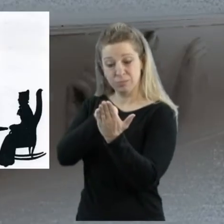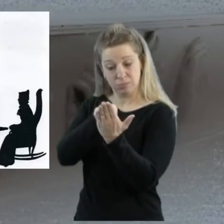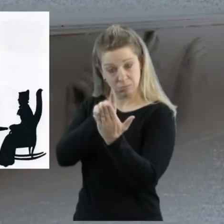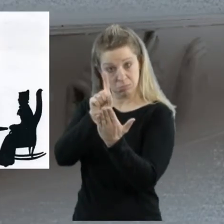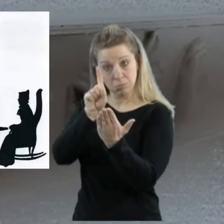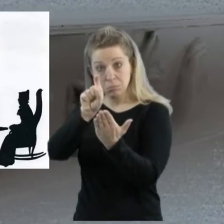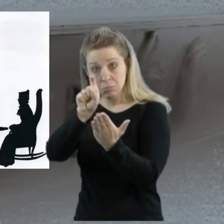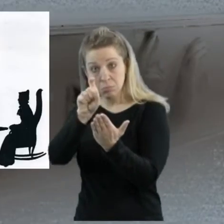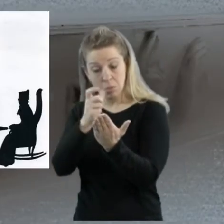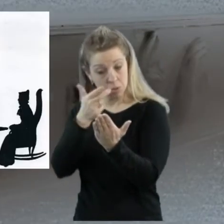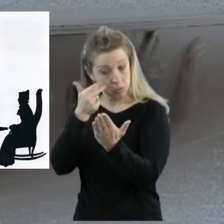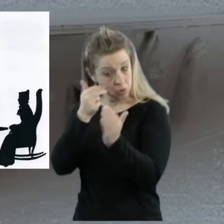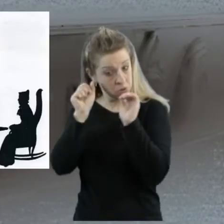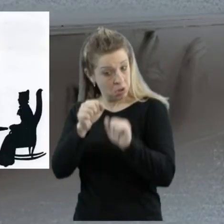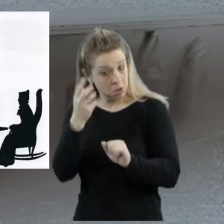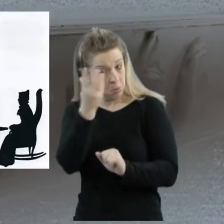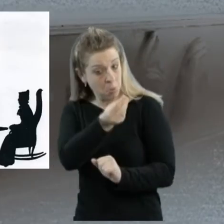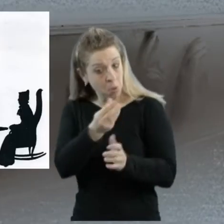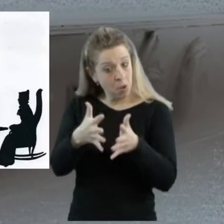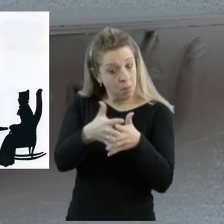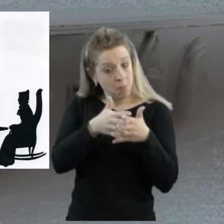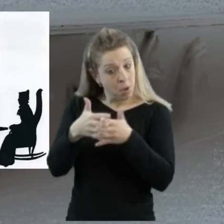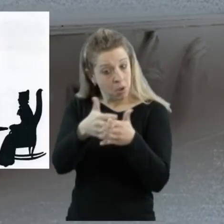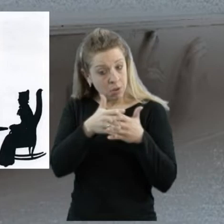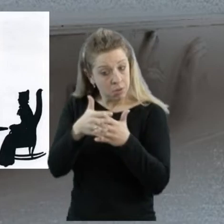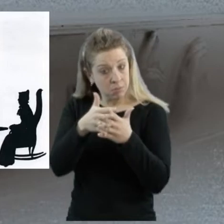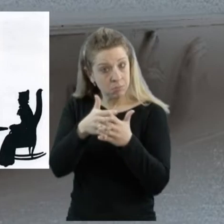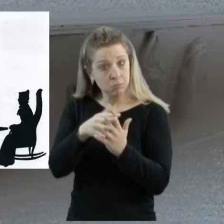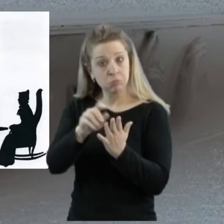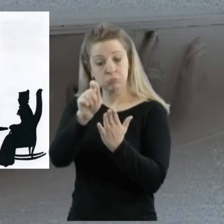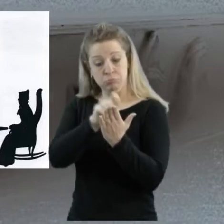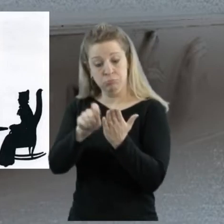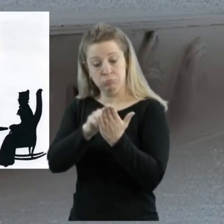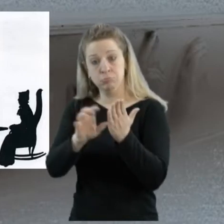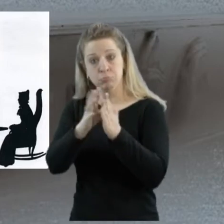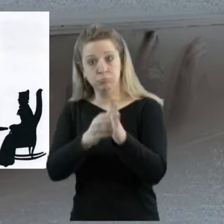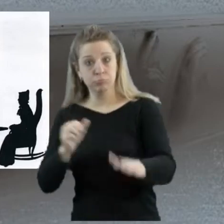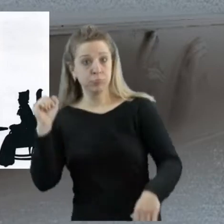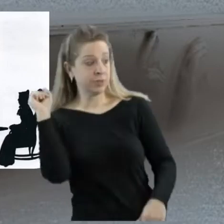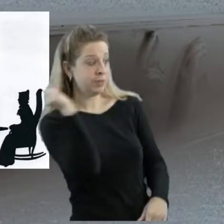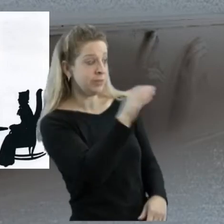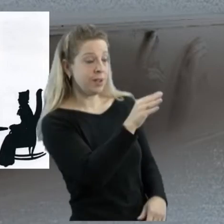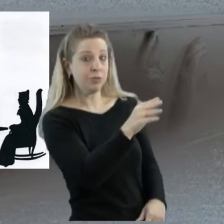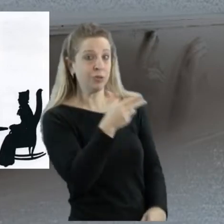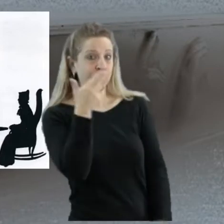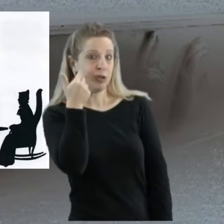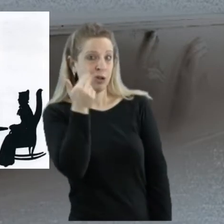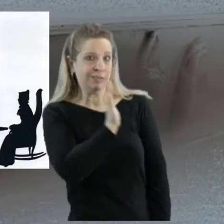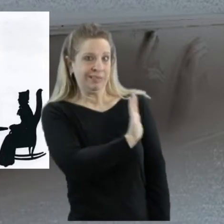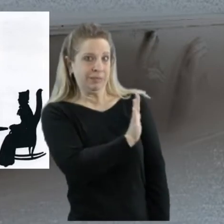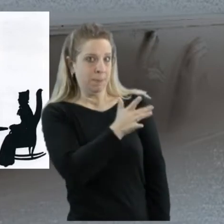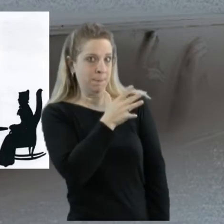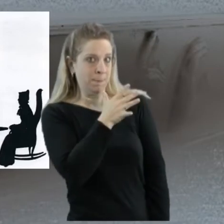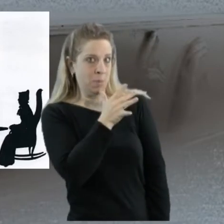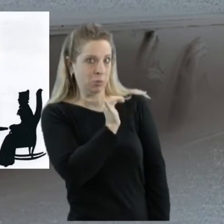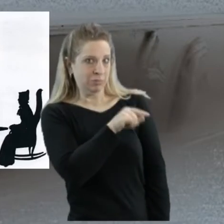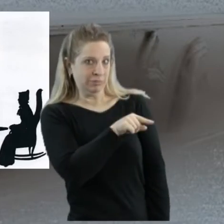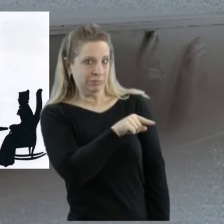Gallaudet wrote a letter to Claire's mother. He asked her for permission to take Claire to America.